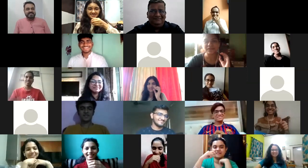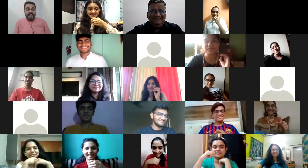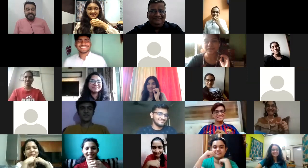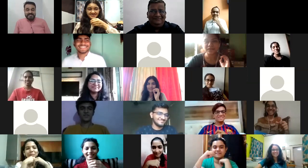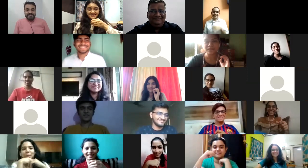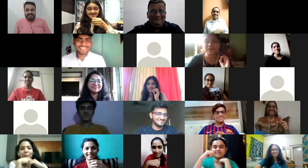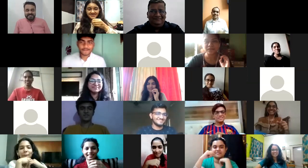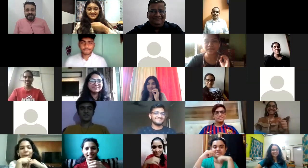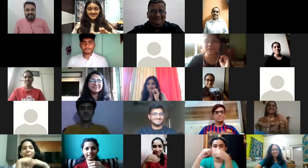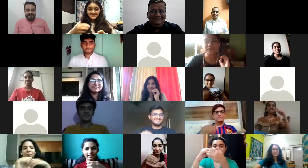Chai, tea.